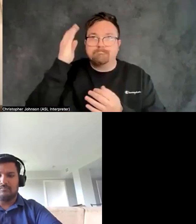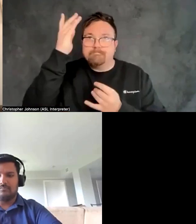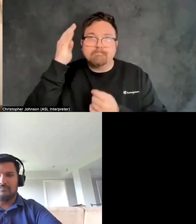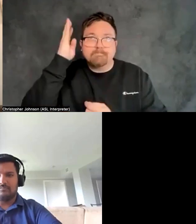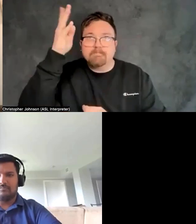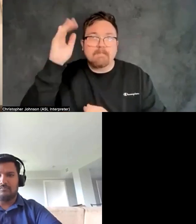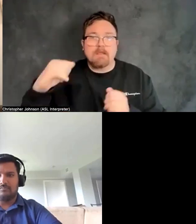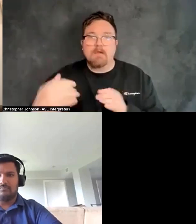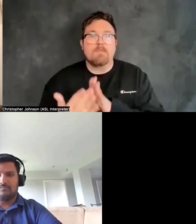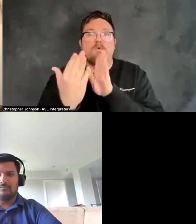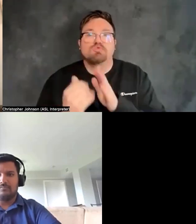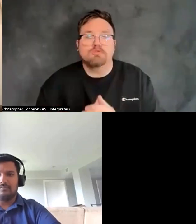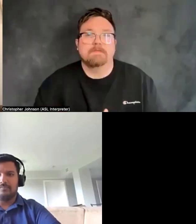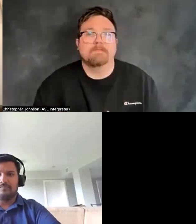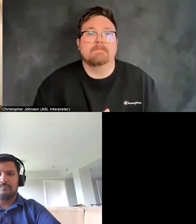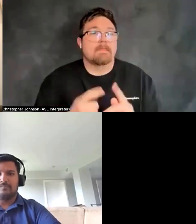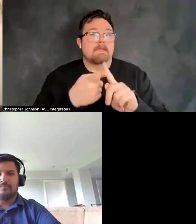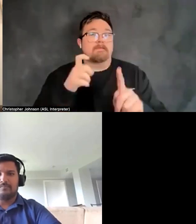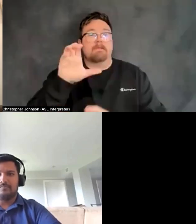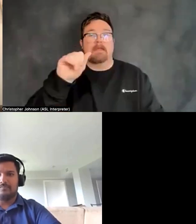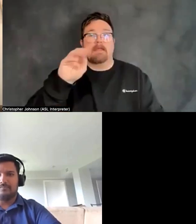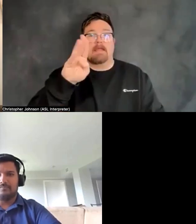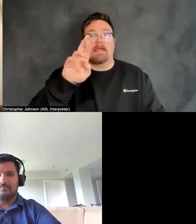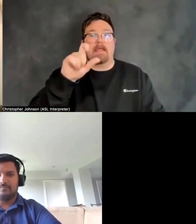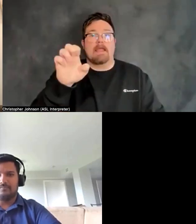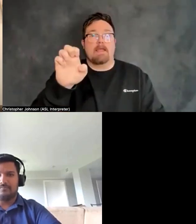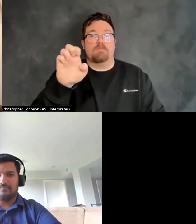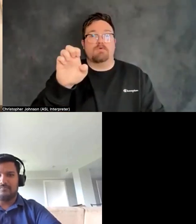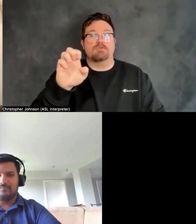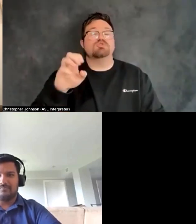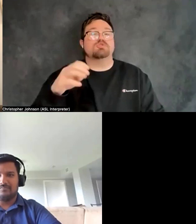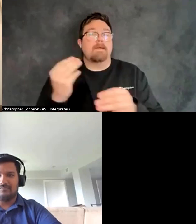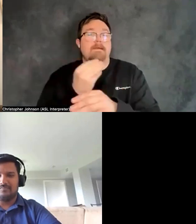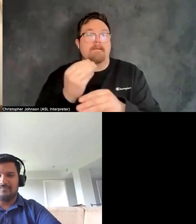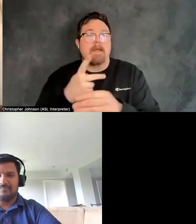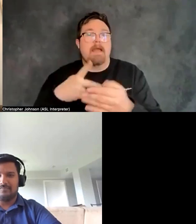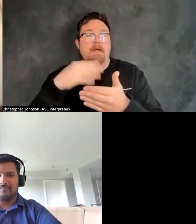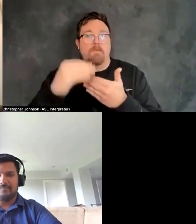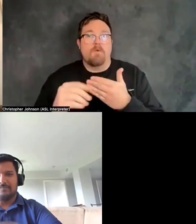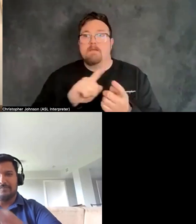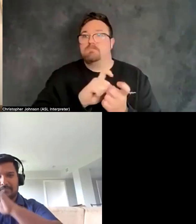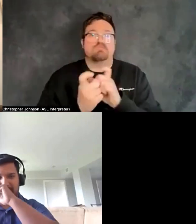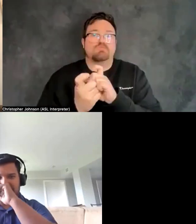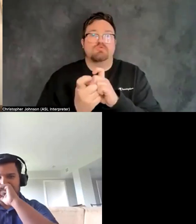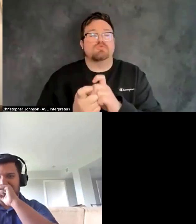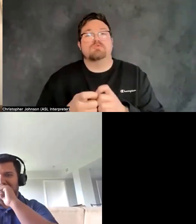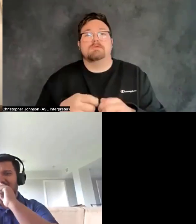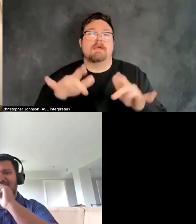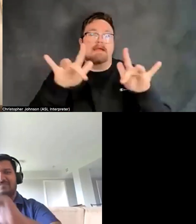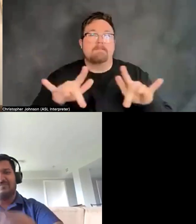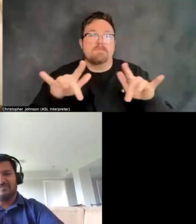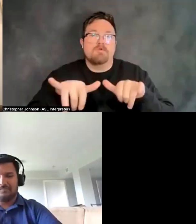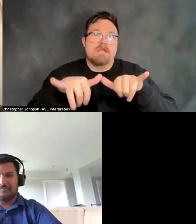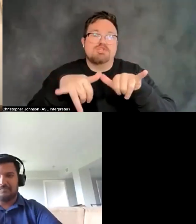is Hamish, a Cambridge University mathematician turned software engineer whose interest in efficient cloud-based systems led him